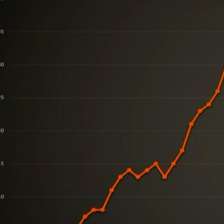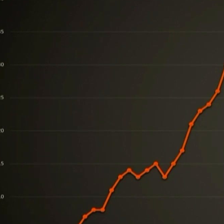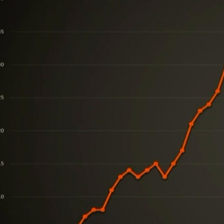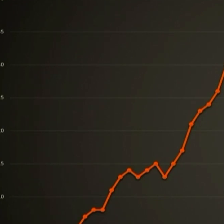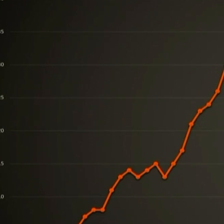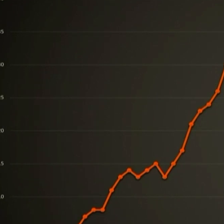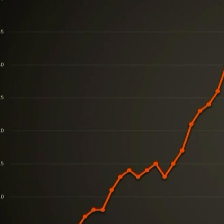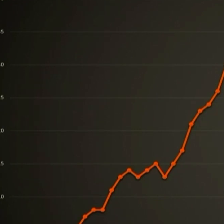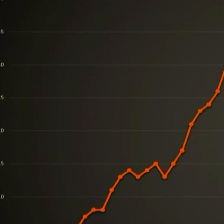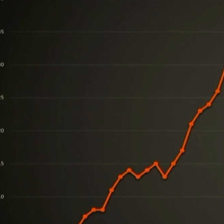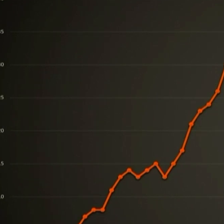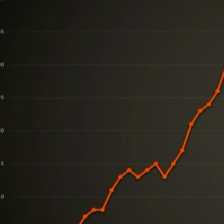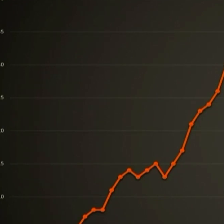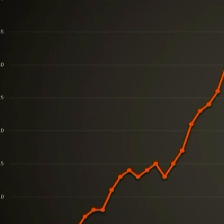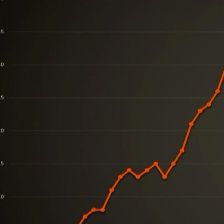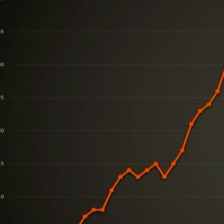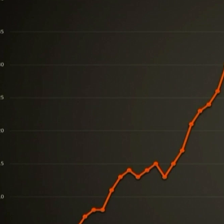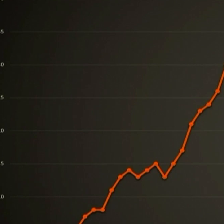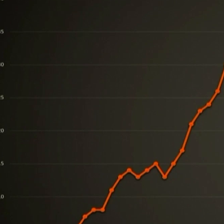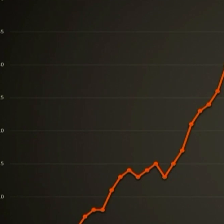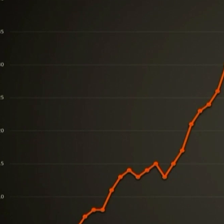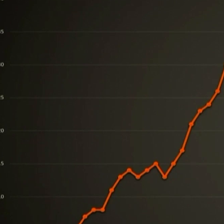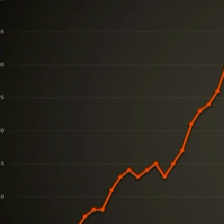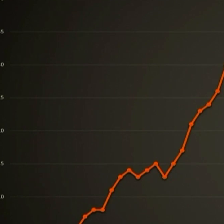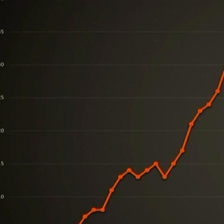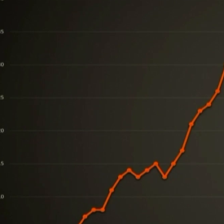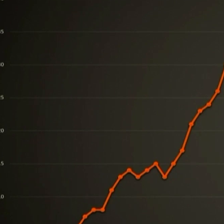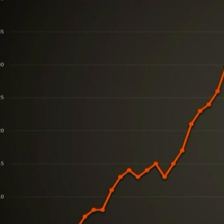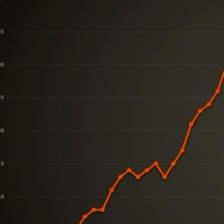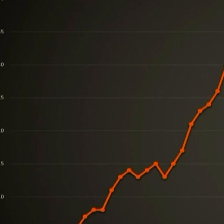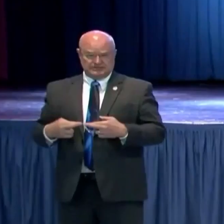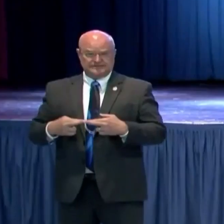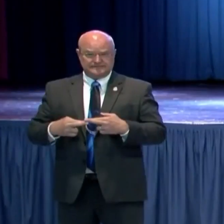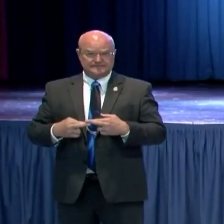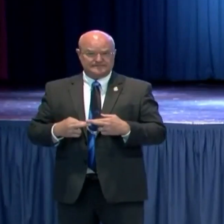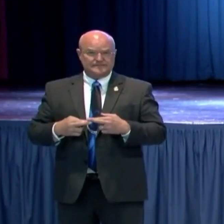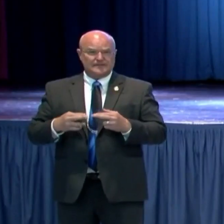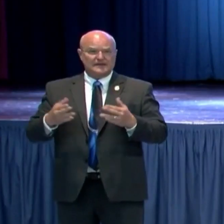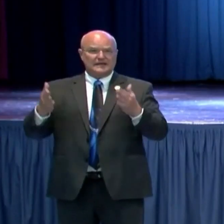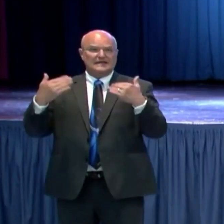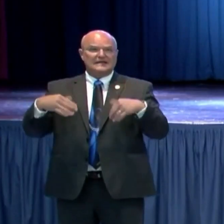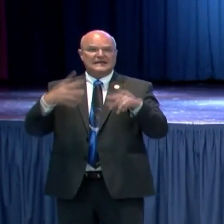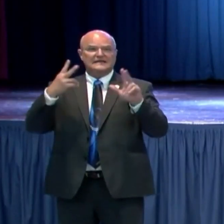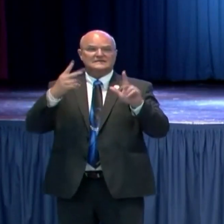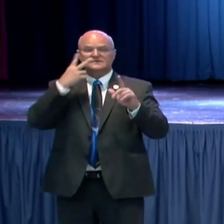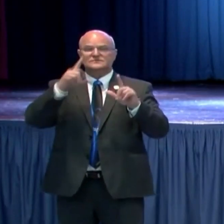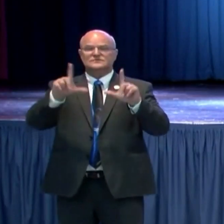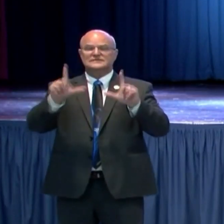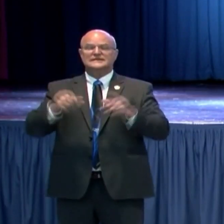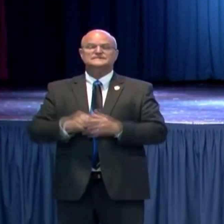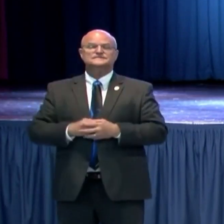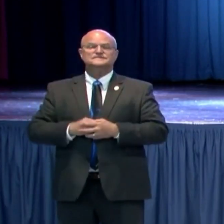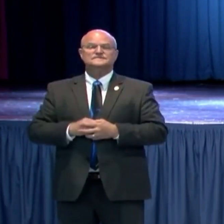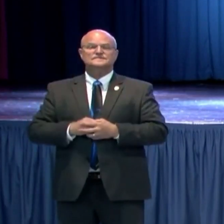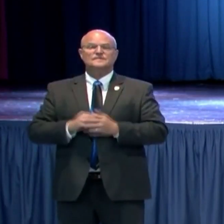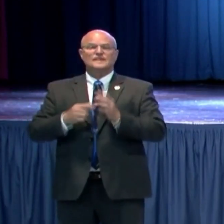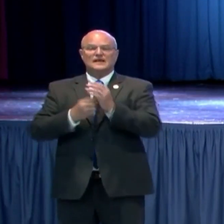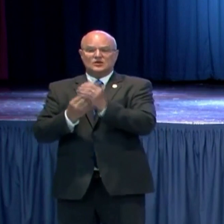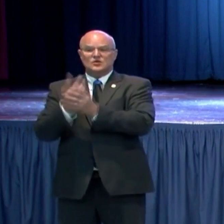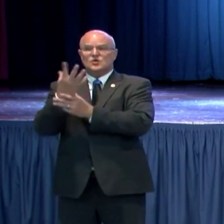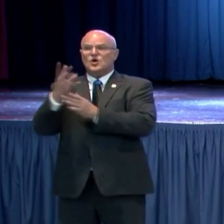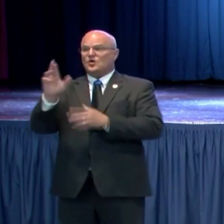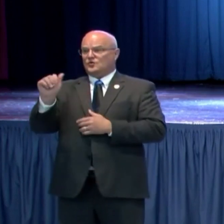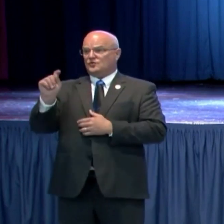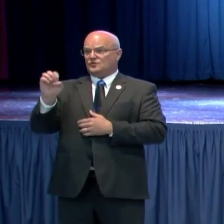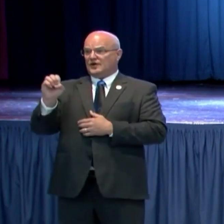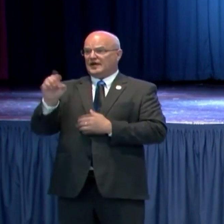have about 12 that's hospitalized in the southeast region. And then next you'll see this is the growth rate,